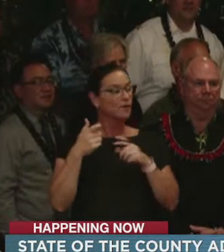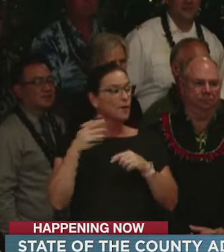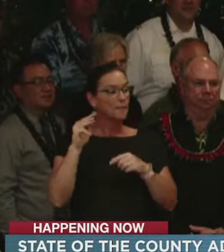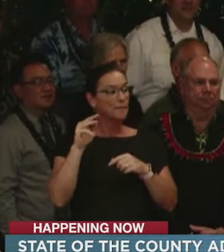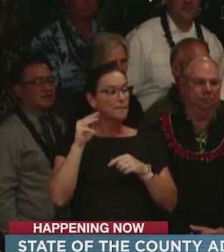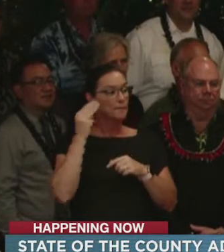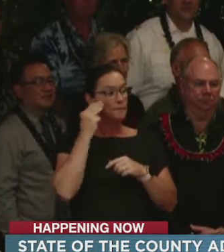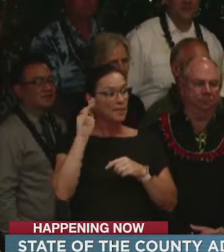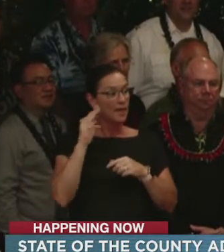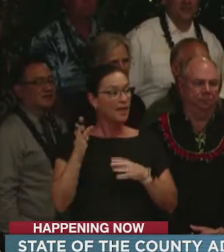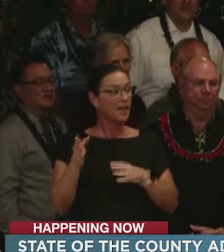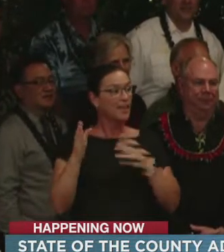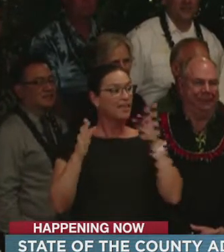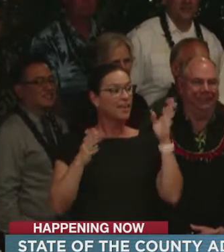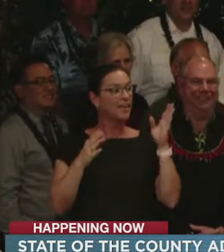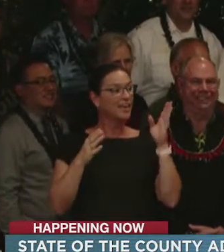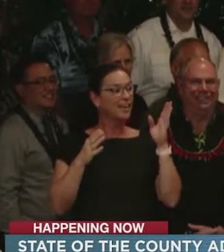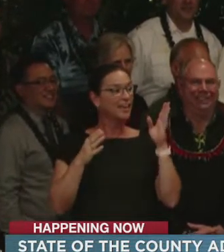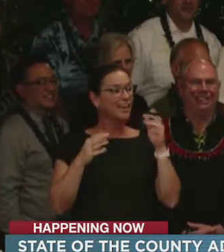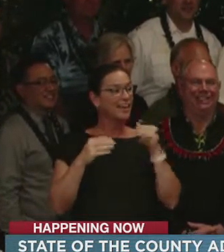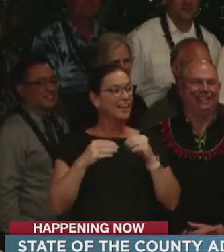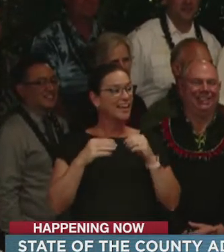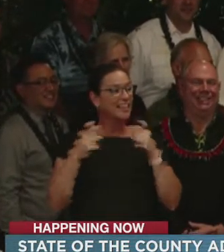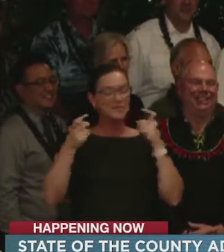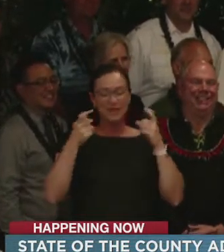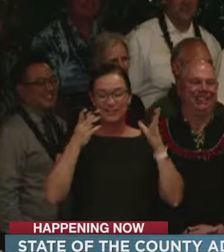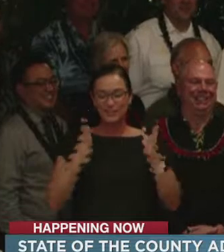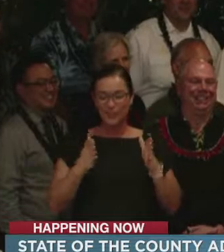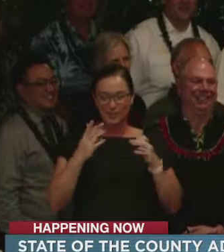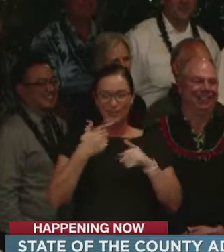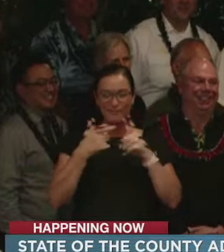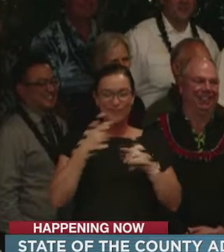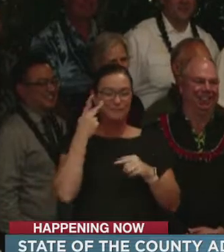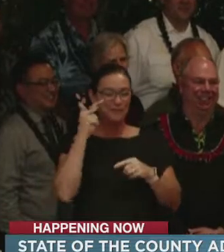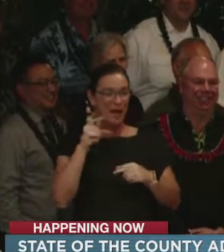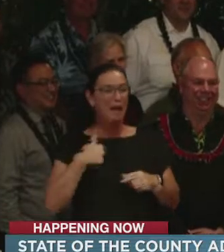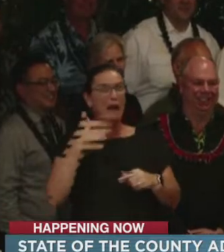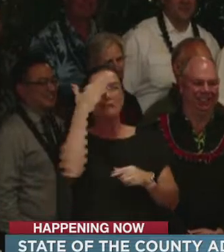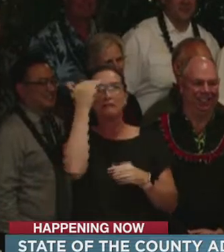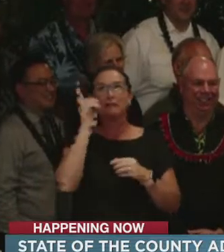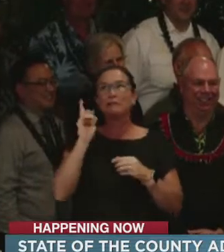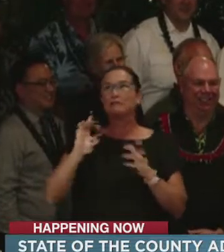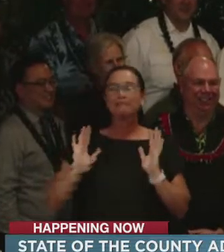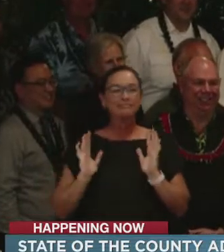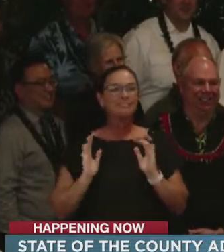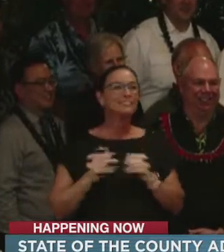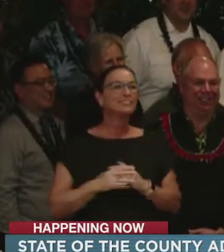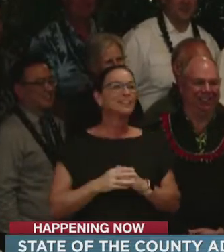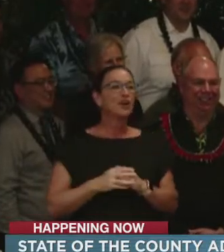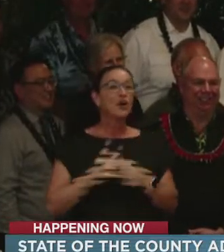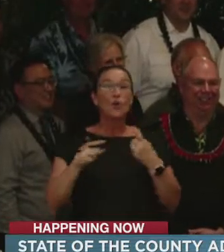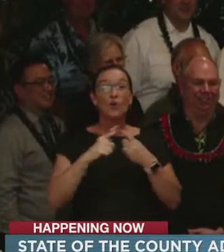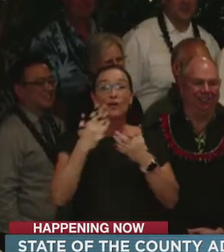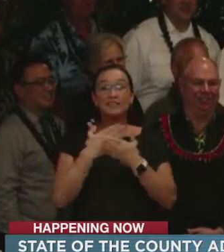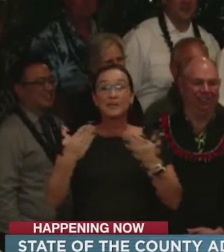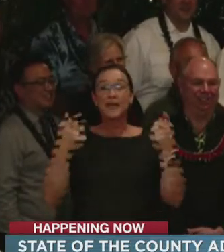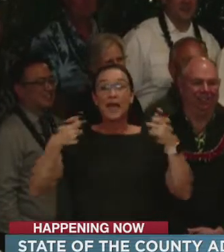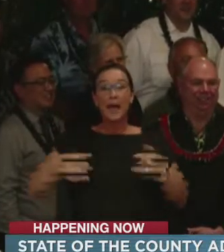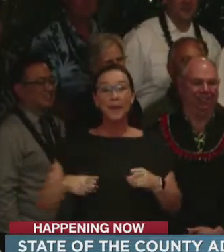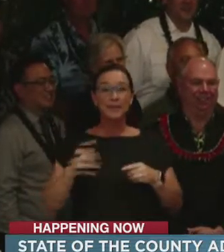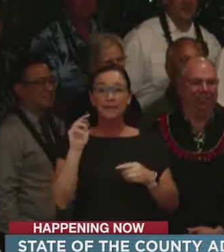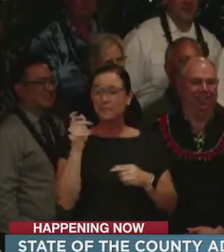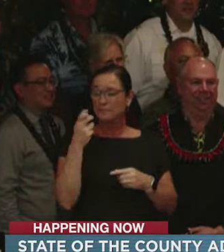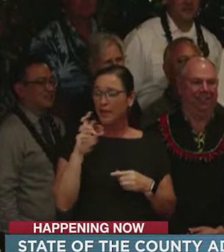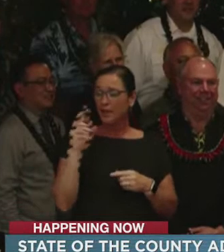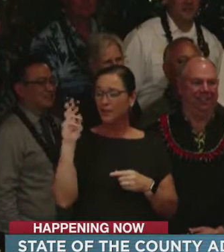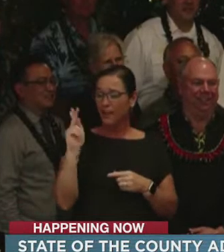from Kauai, forget where I'm at, from Kauai. By the way, whenever we have something happen, Mayor Kawakami is always the first